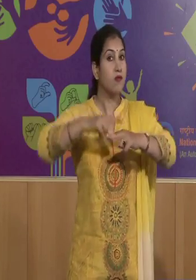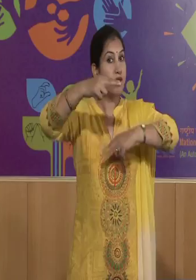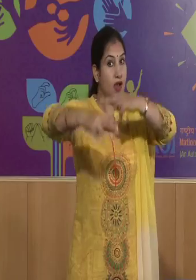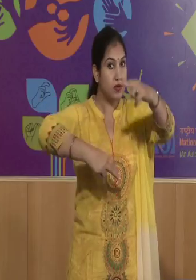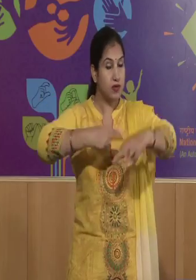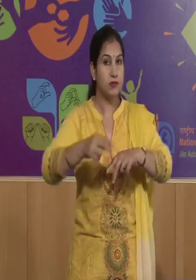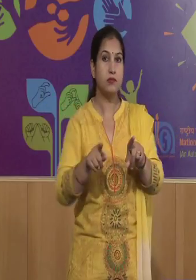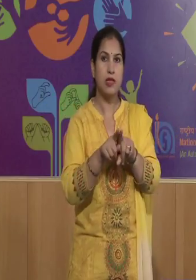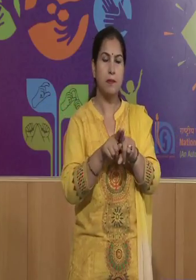Samuel Crompton